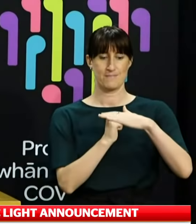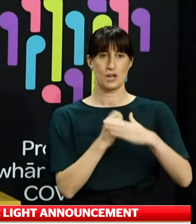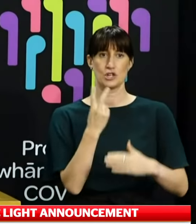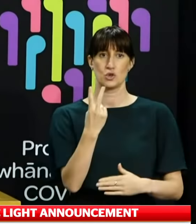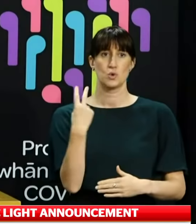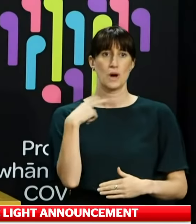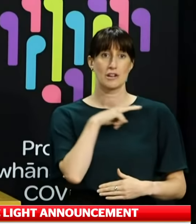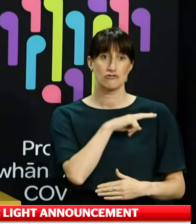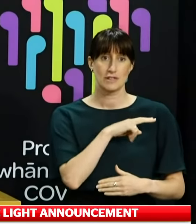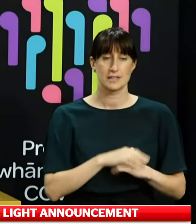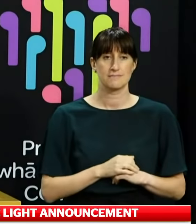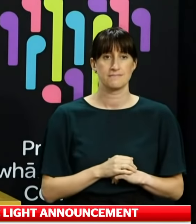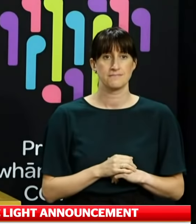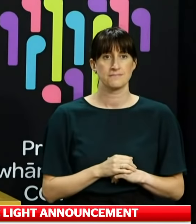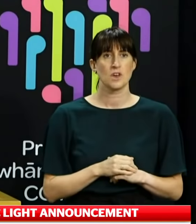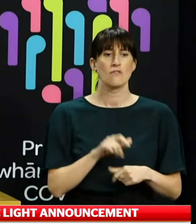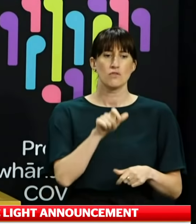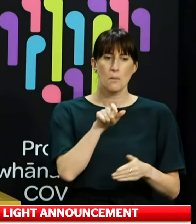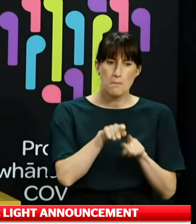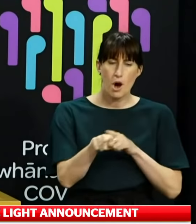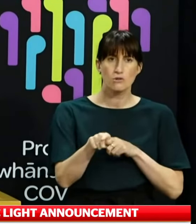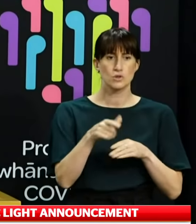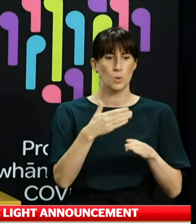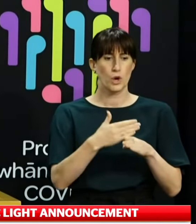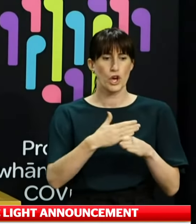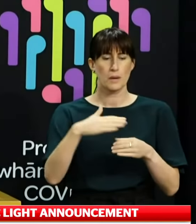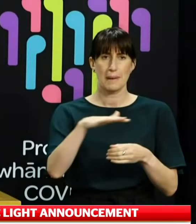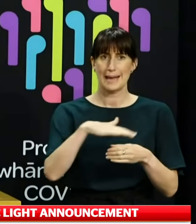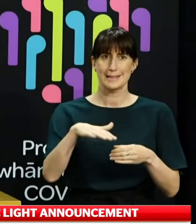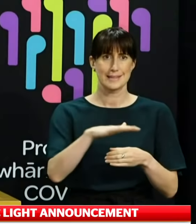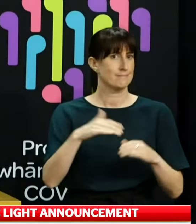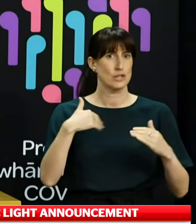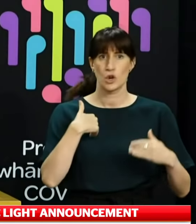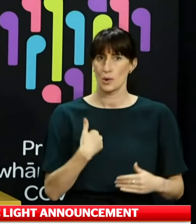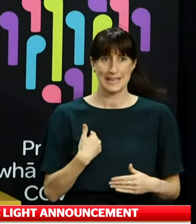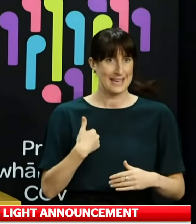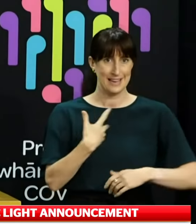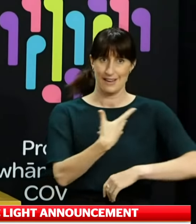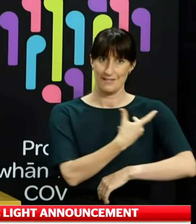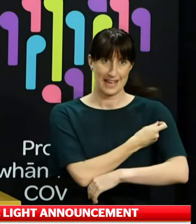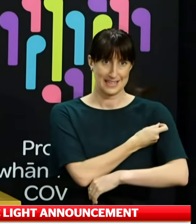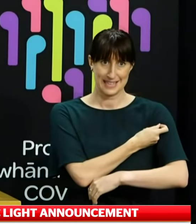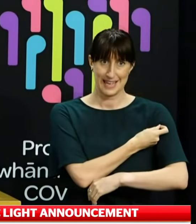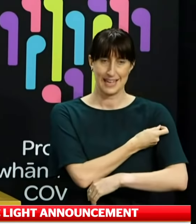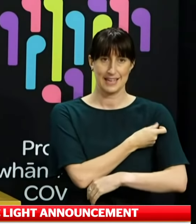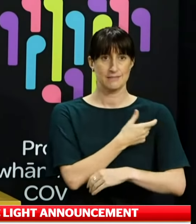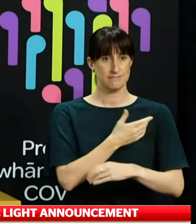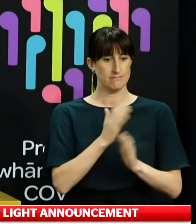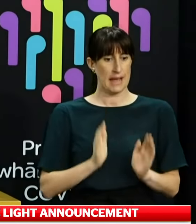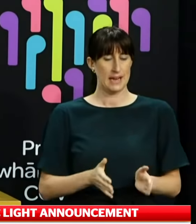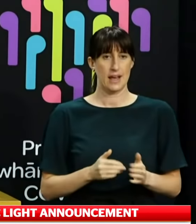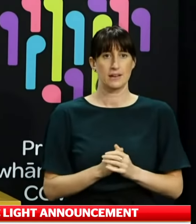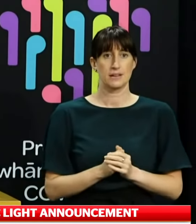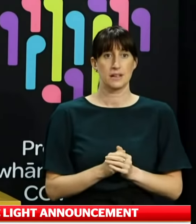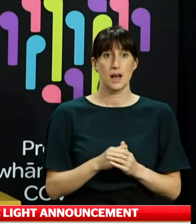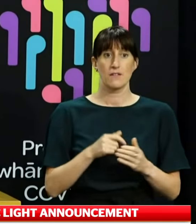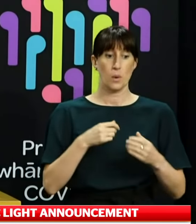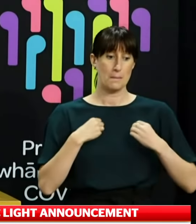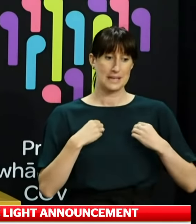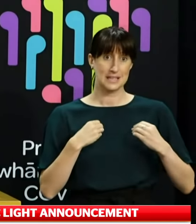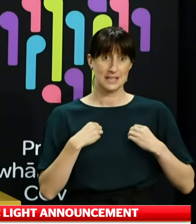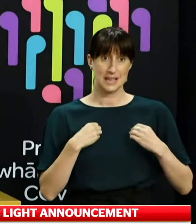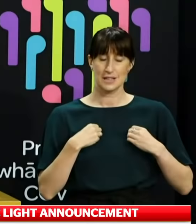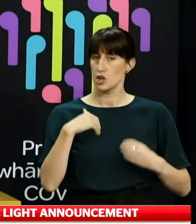for most workforces and ended the requirements around vaccine passes, though businesses can still continue to use those if they wish